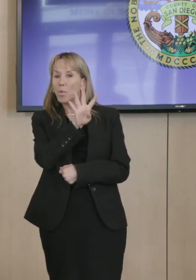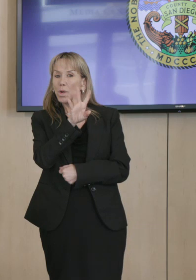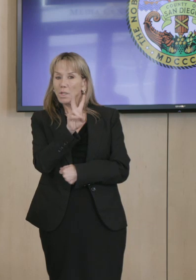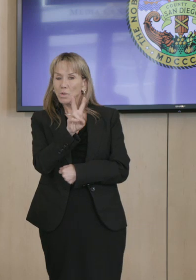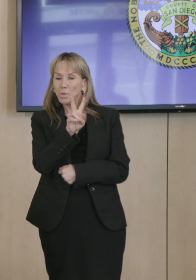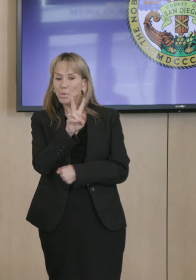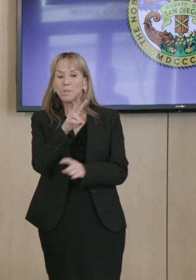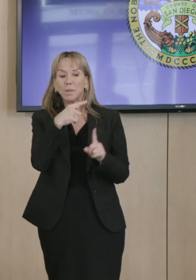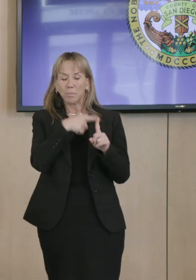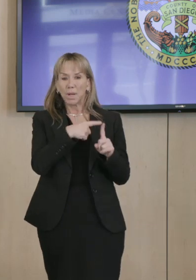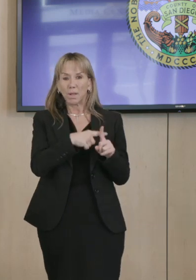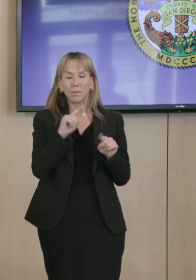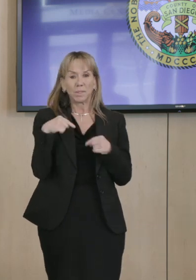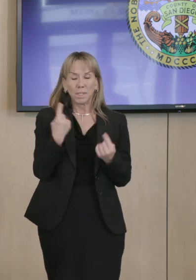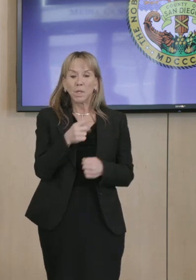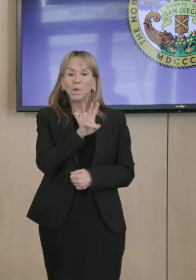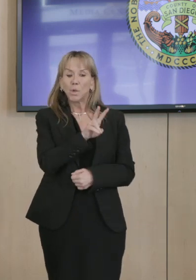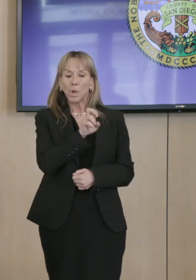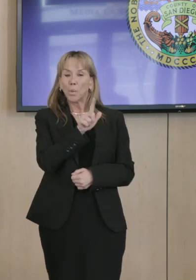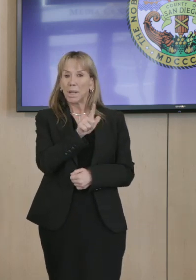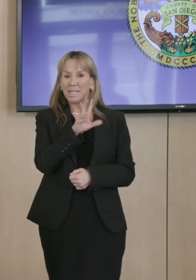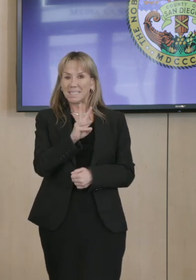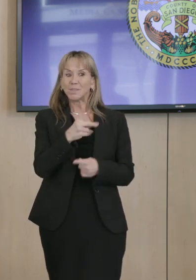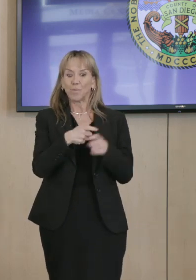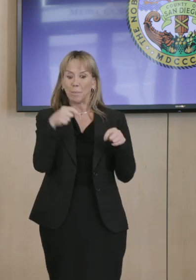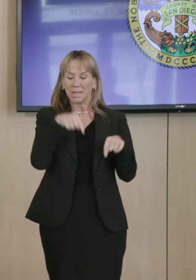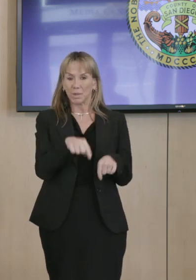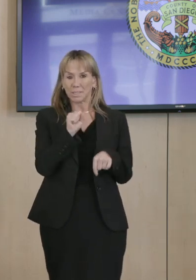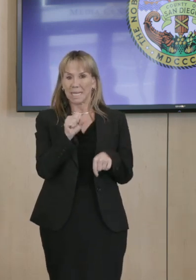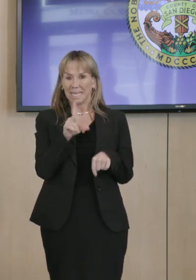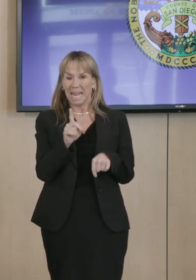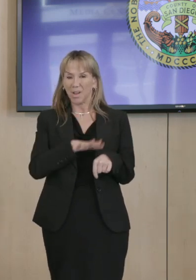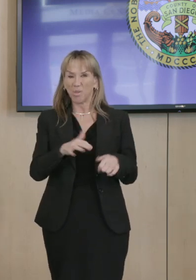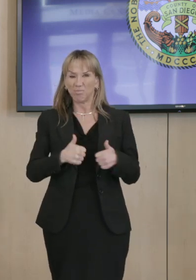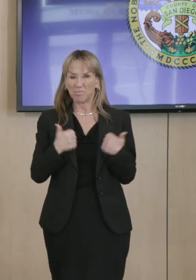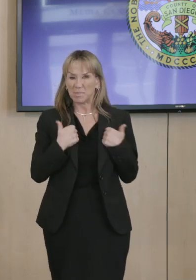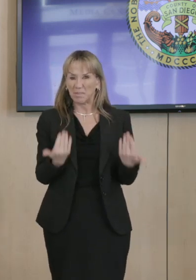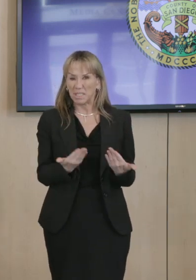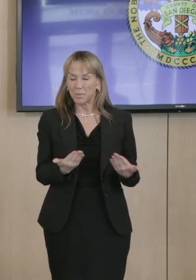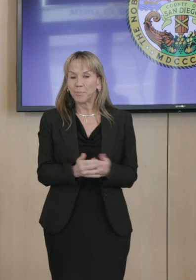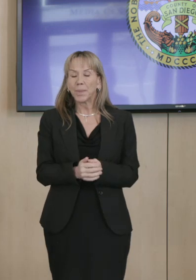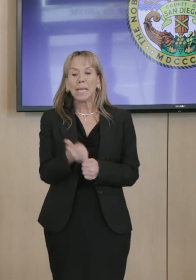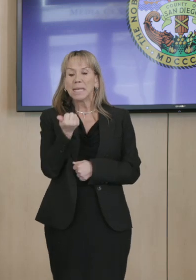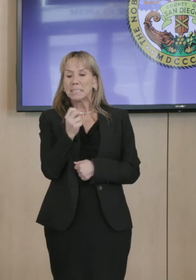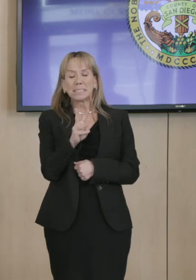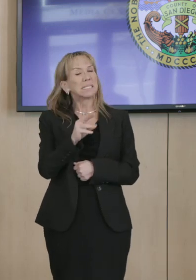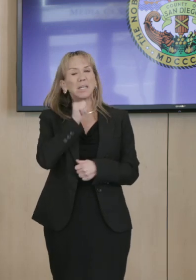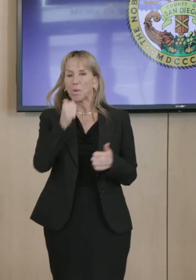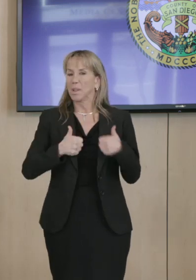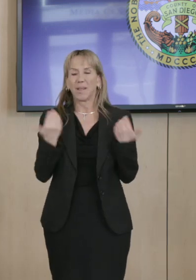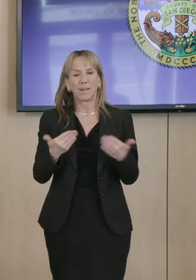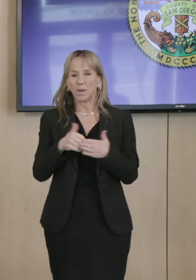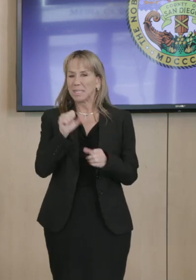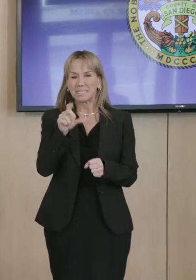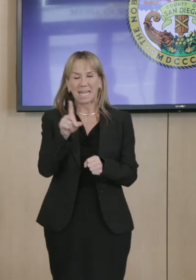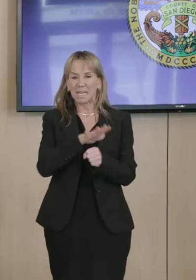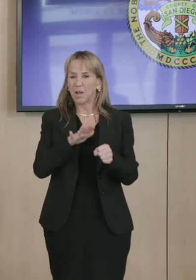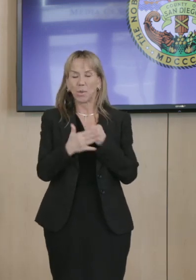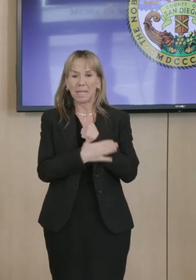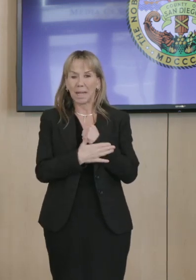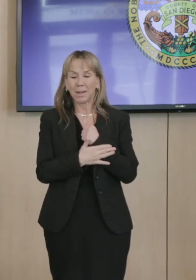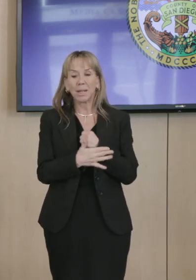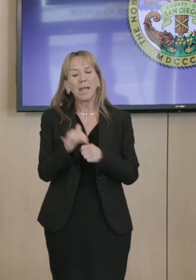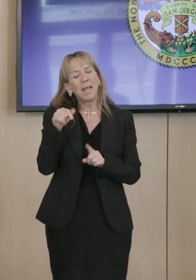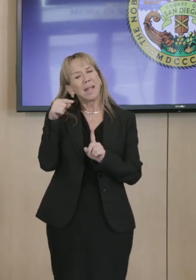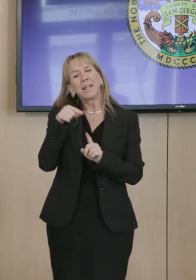cases reported so far. 226 are San Diego County residents, and 16 are non-county residents. The proportion of